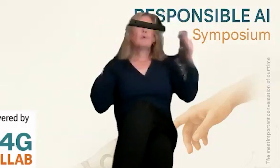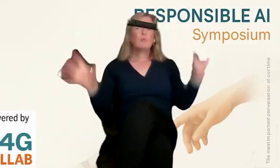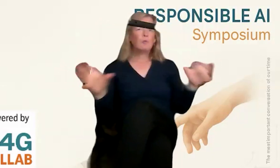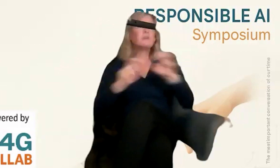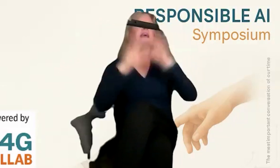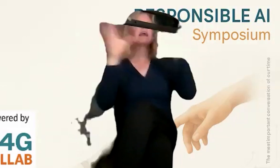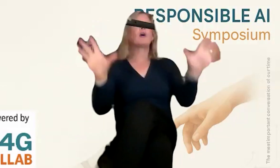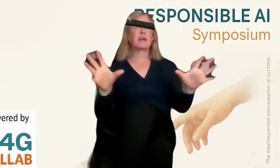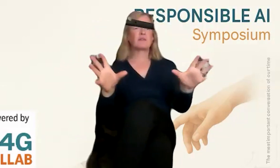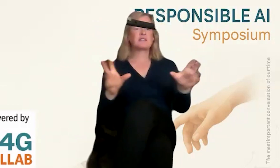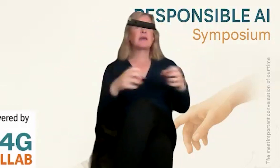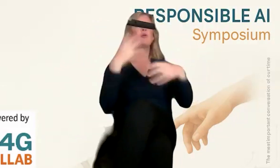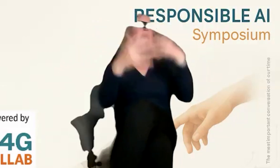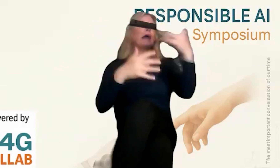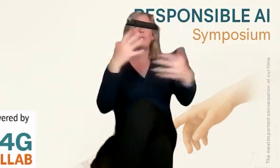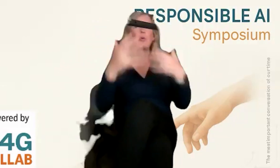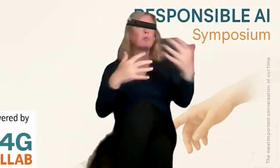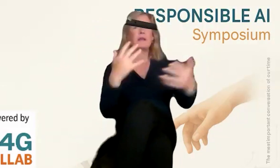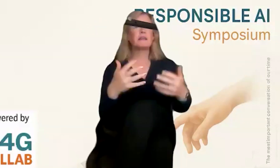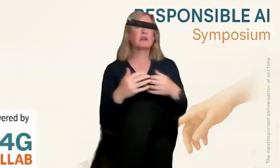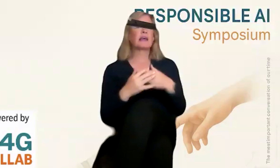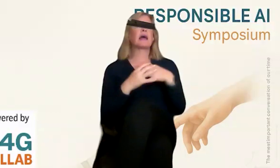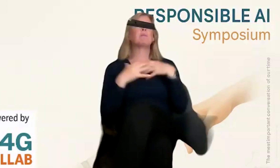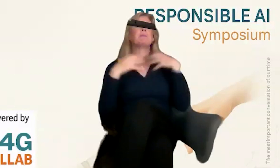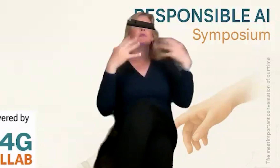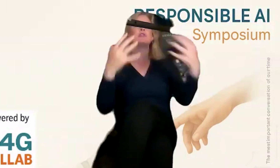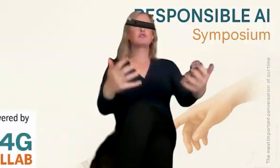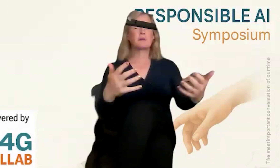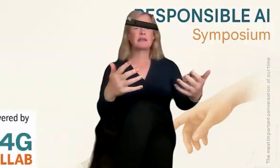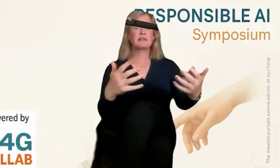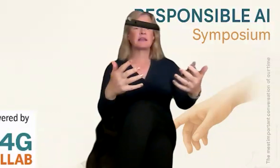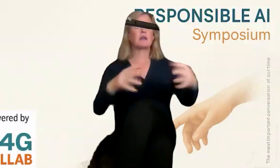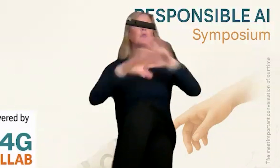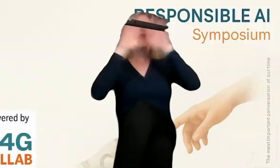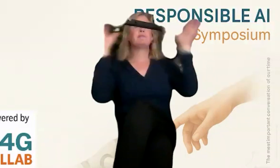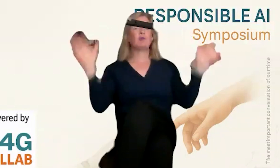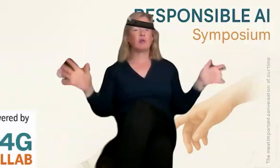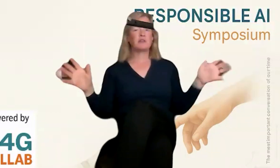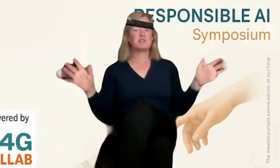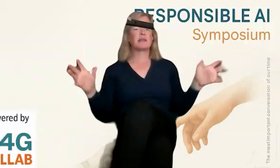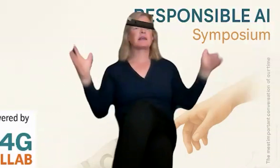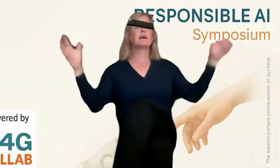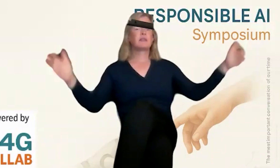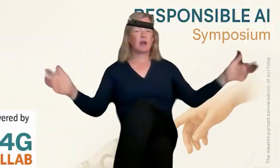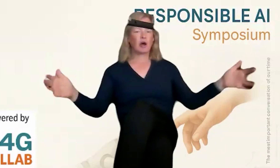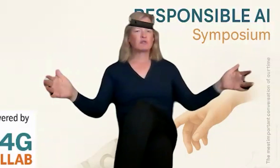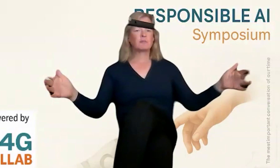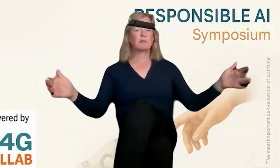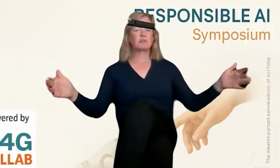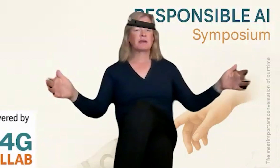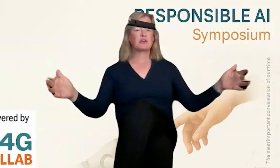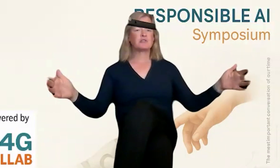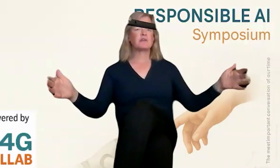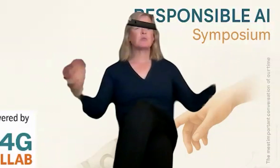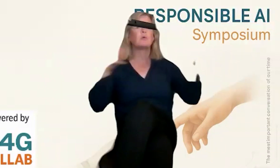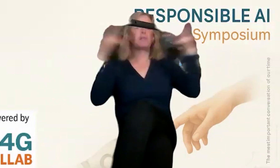So we're taking all of that off the table, and we're really looking at how people contributing the data with the full understanding that others will be